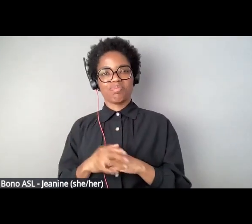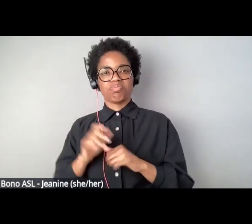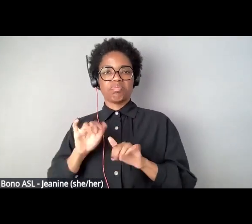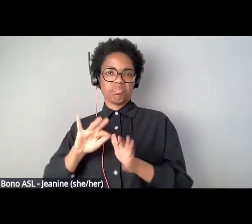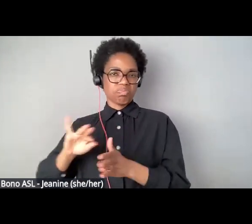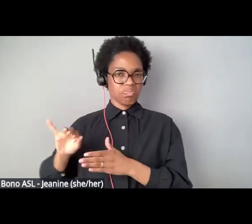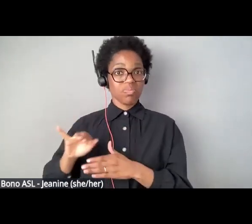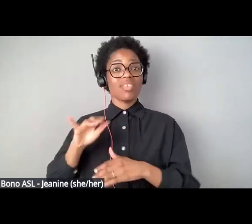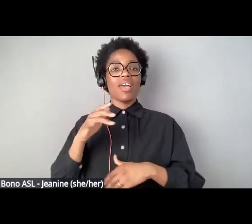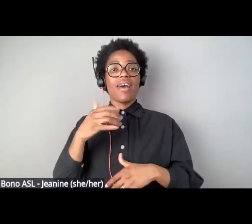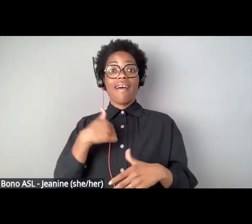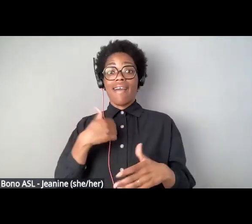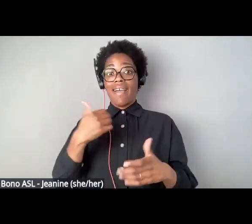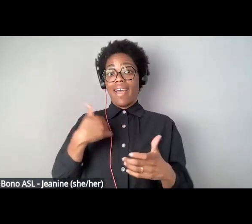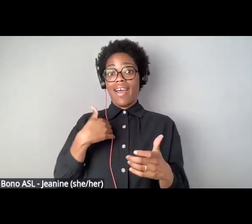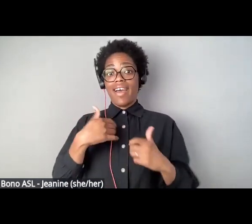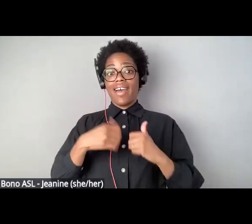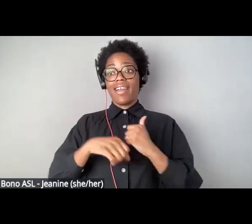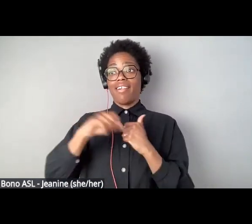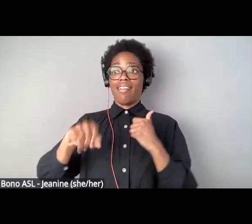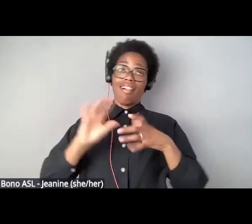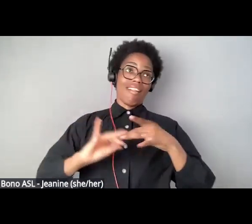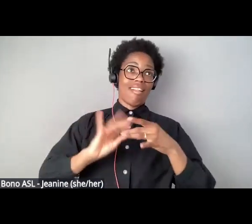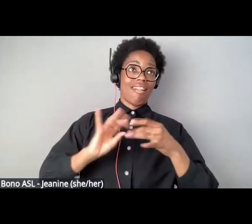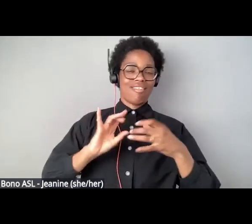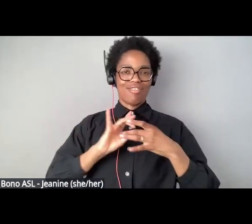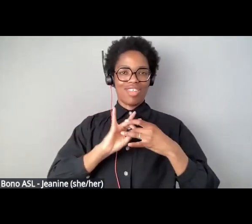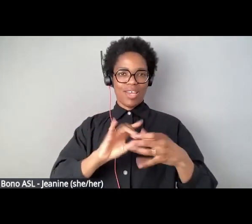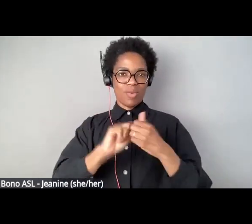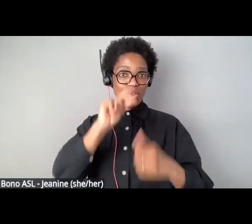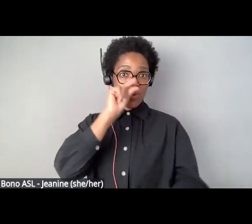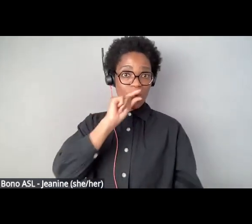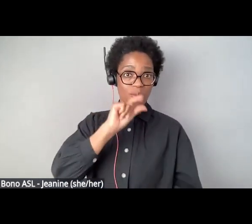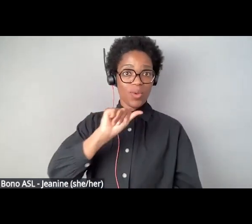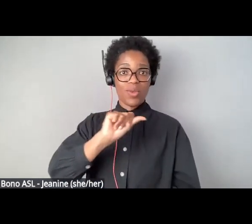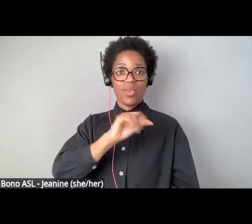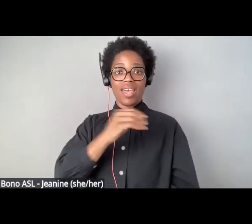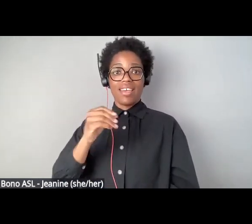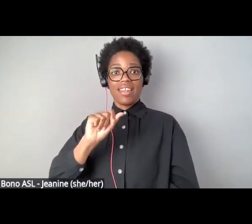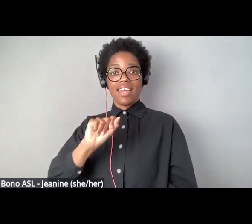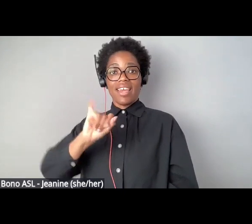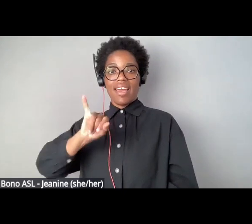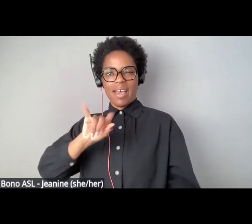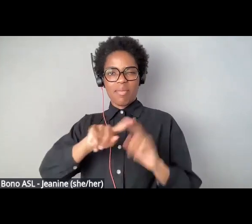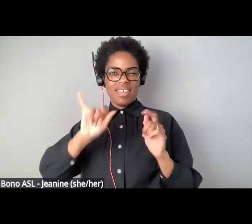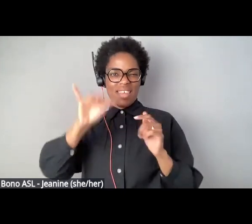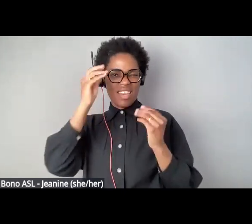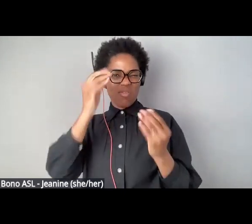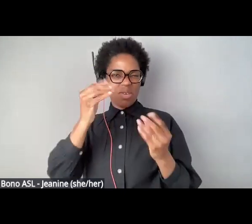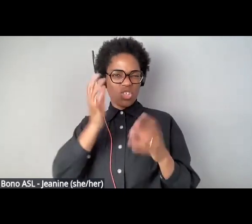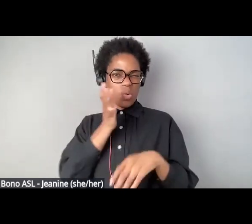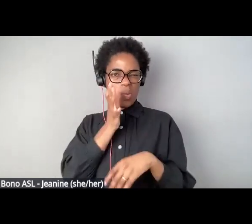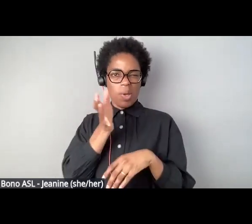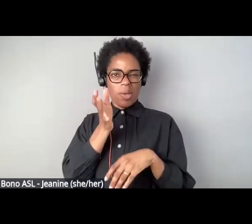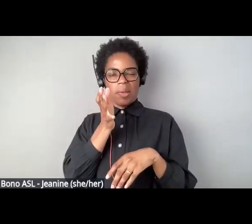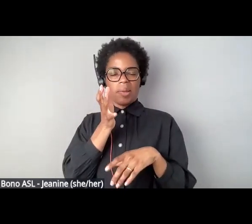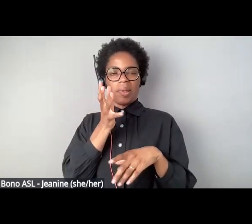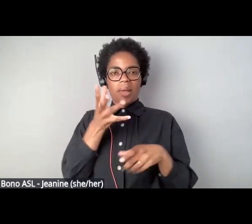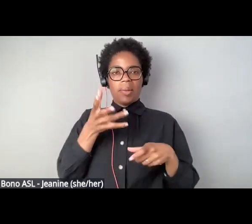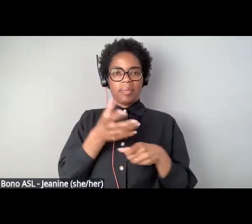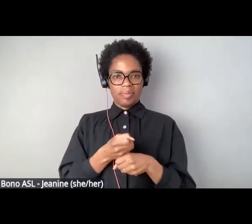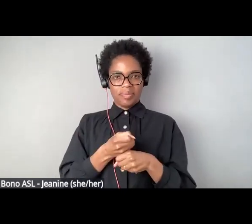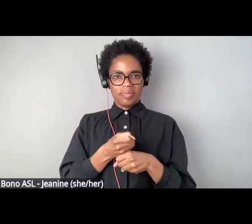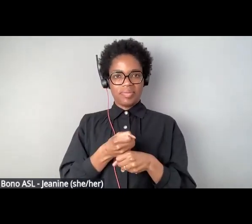The short version is on the climate front. Google dumped their climate commitments in order to invest